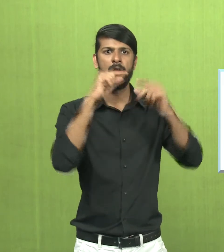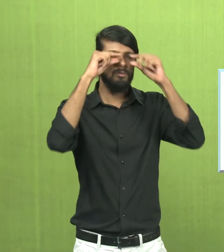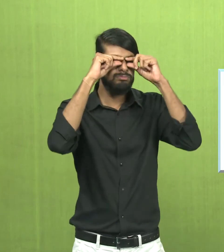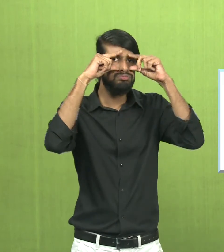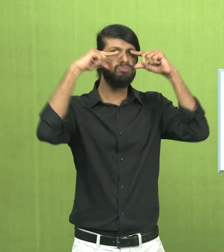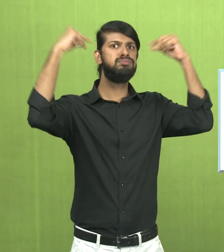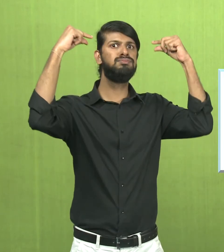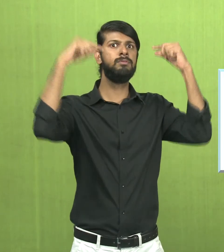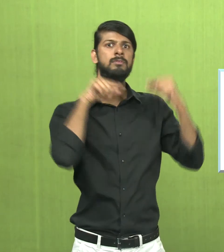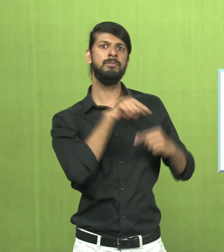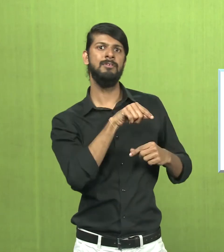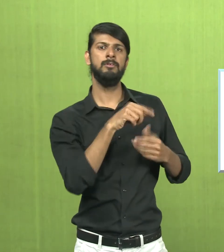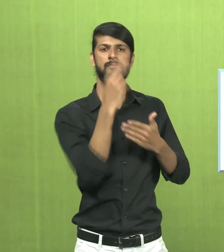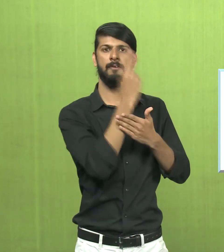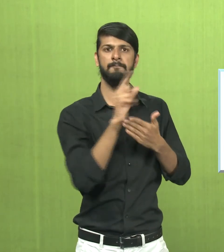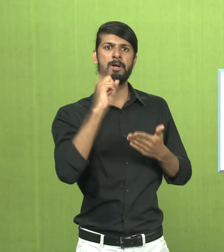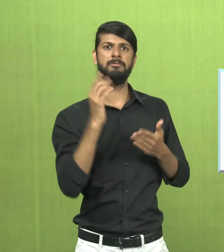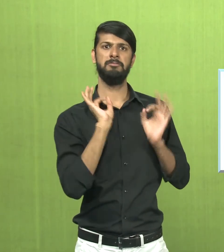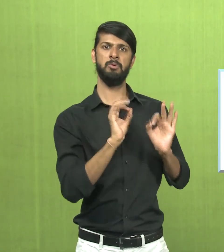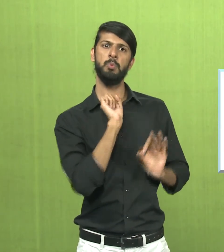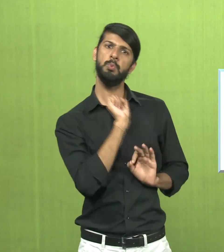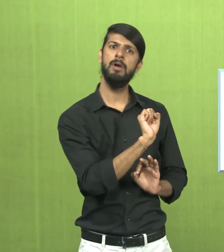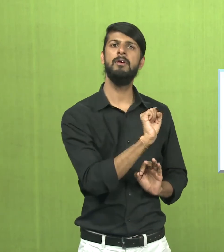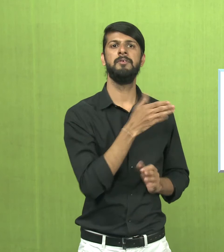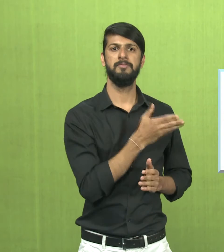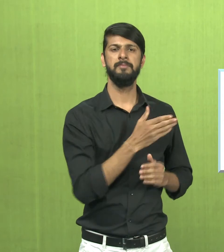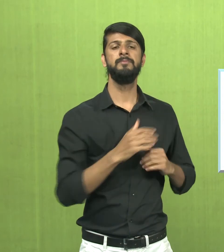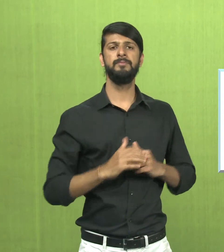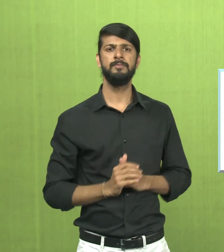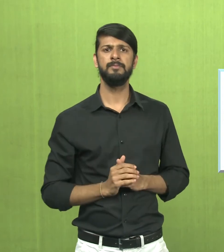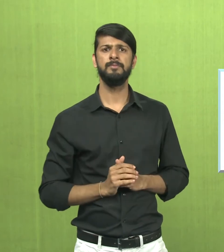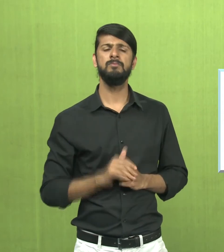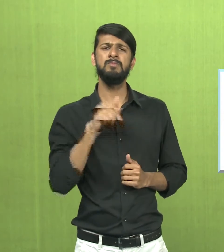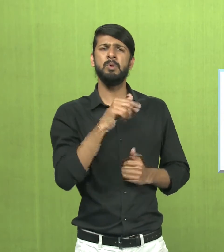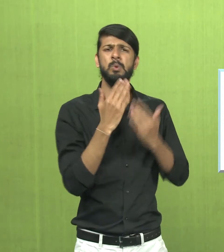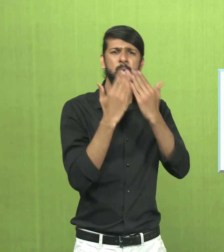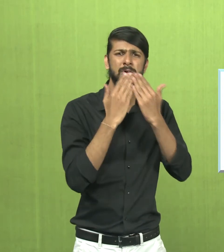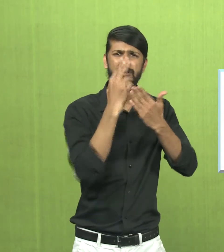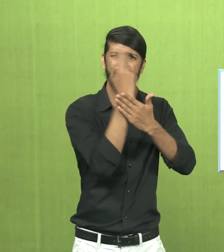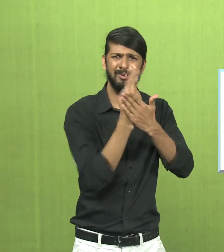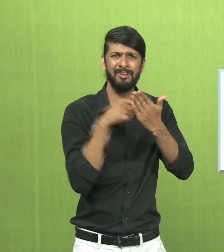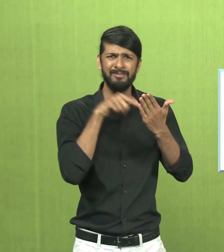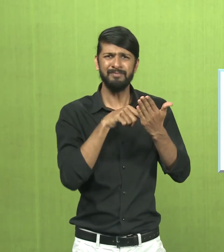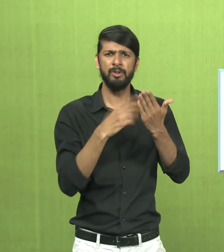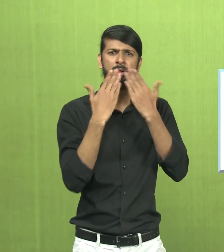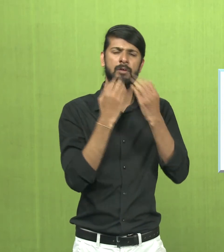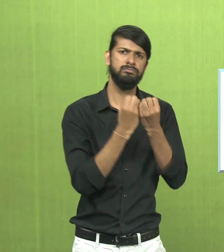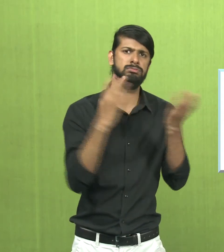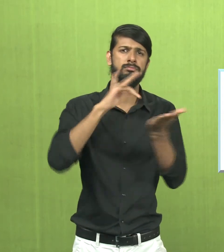Todi Ragini and protruding eyes. This was a characteristic of the Rajasthani painting. Many schools and